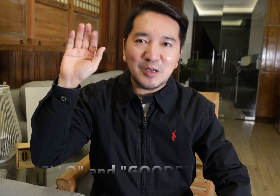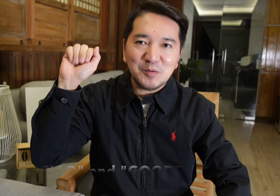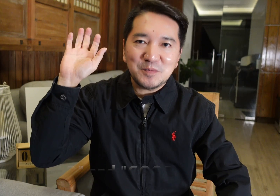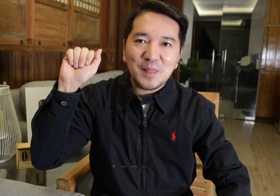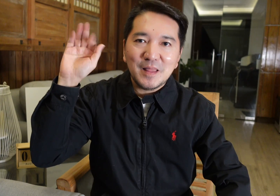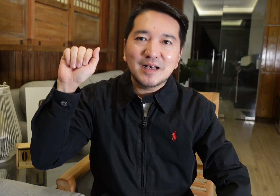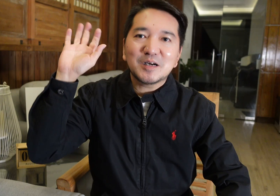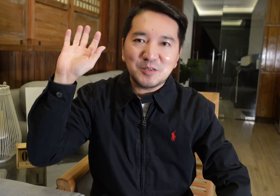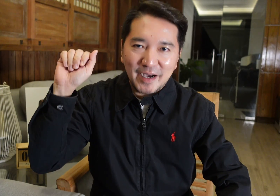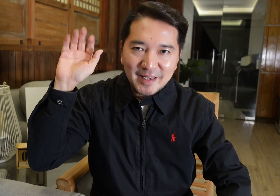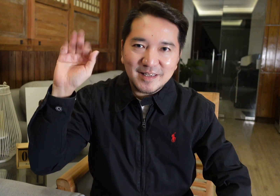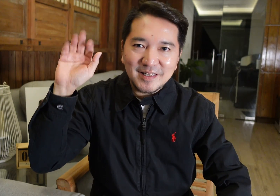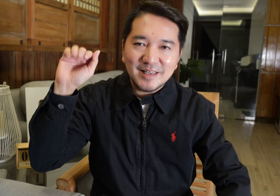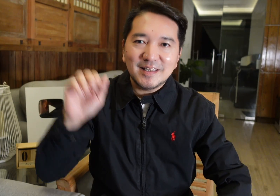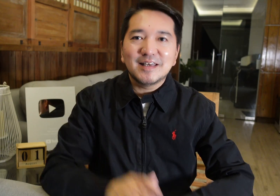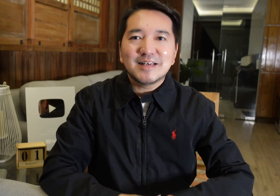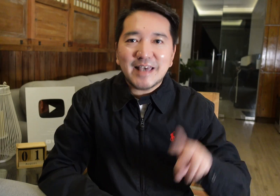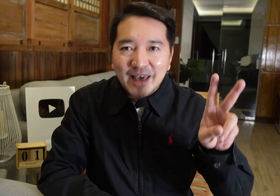Hello, goodbye. Second,